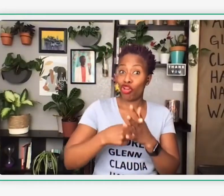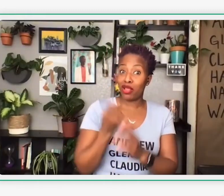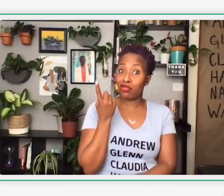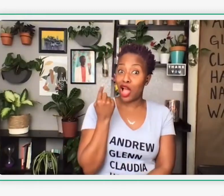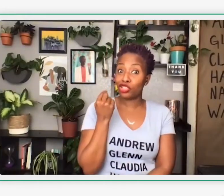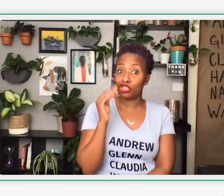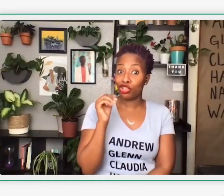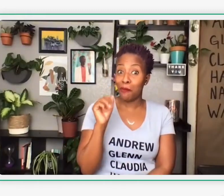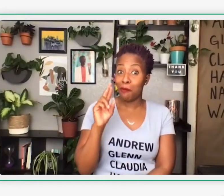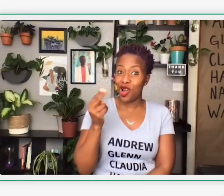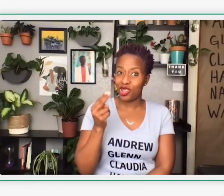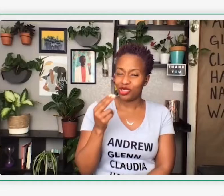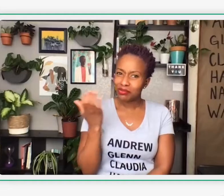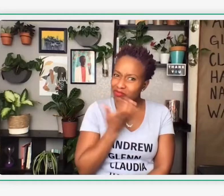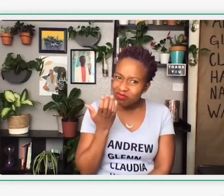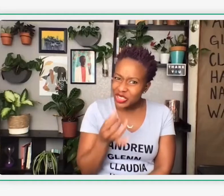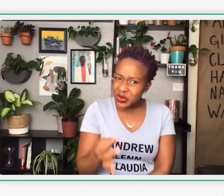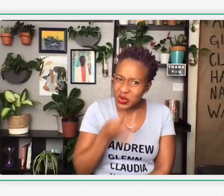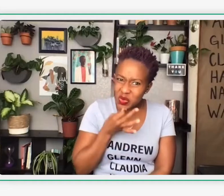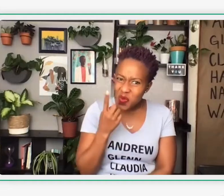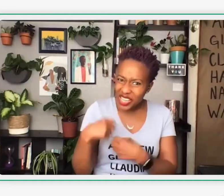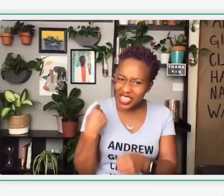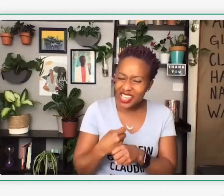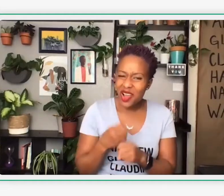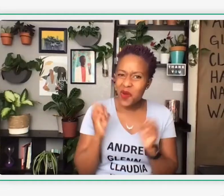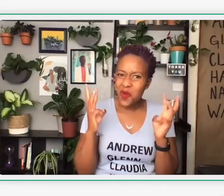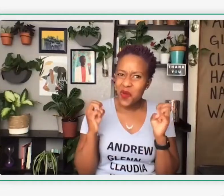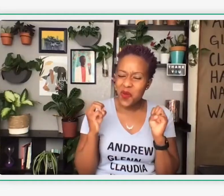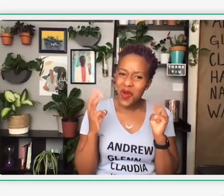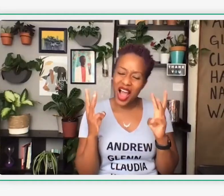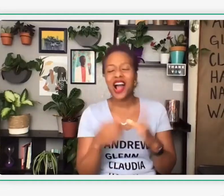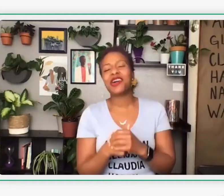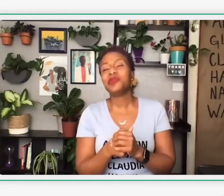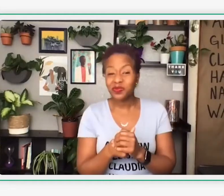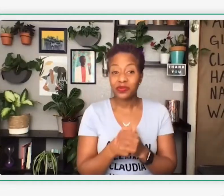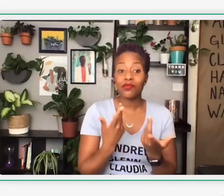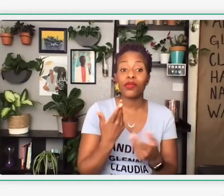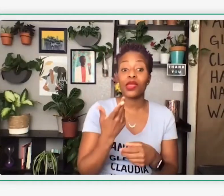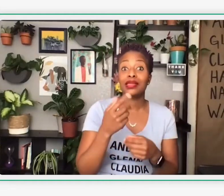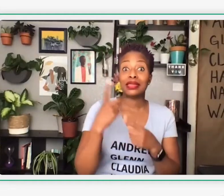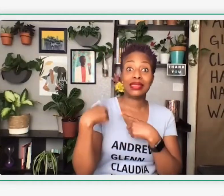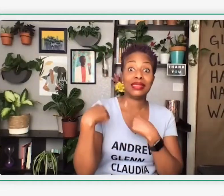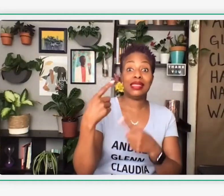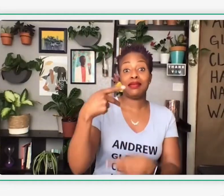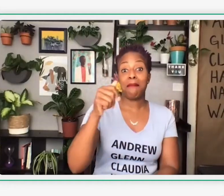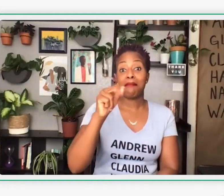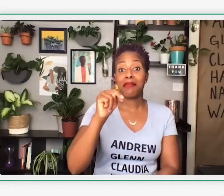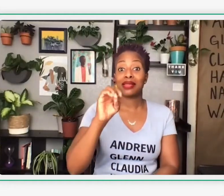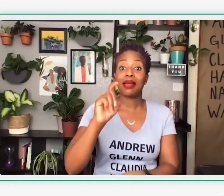During the pandemic, when it started last year in March, we're almost coming up on a year now.